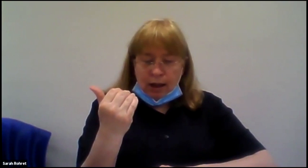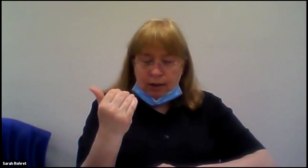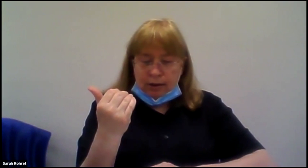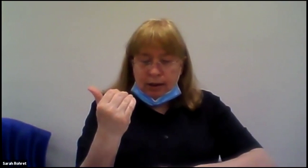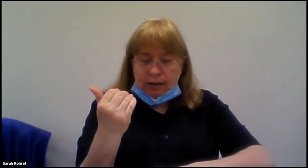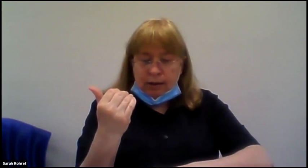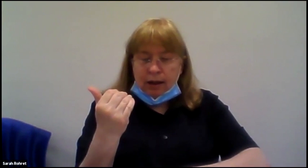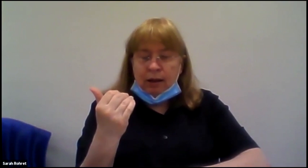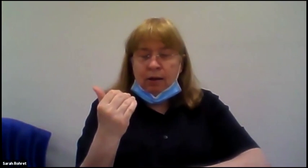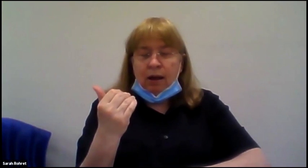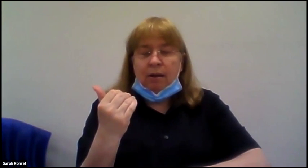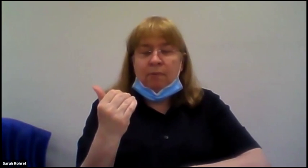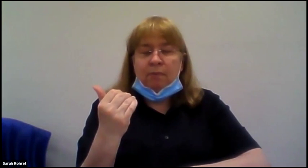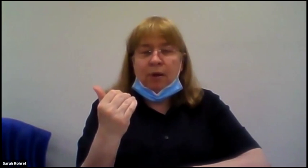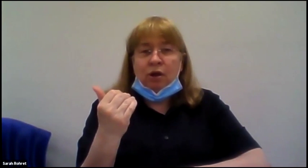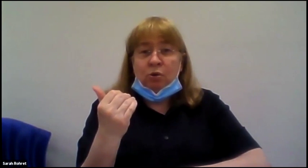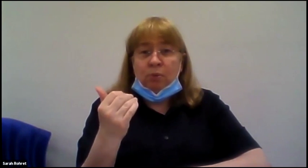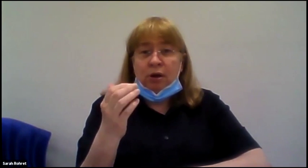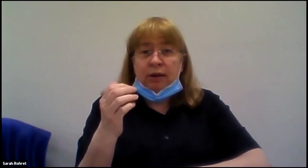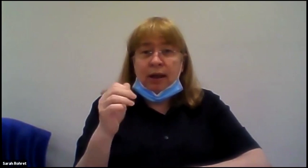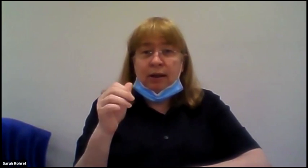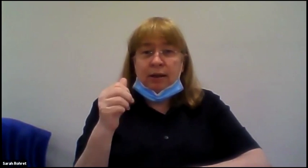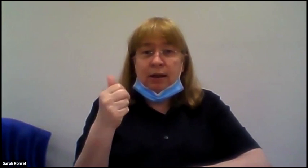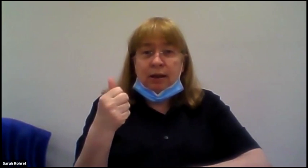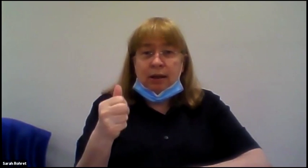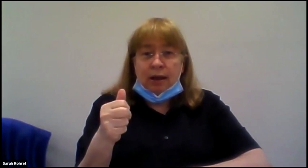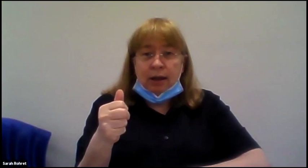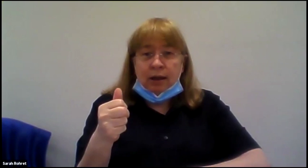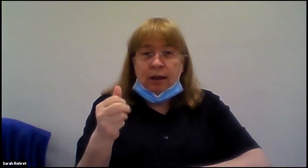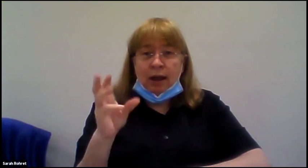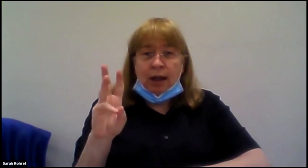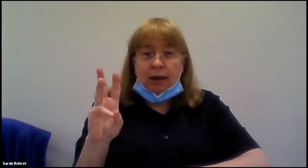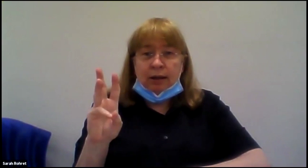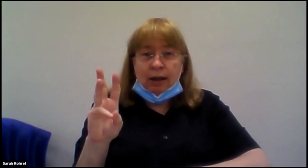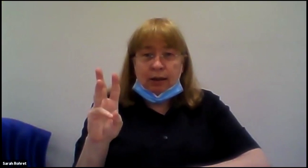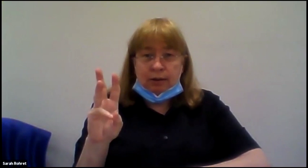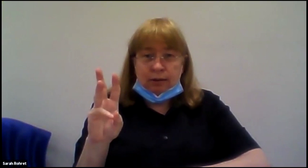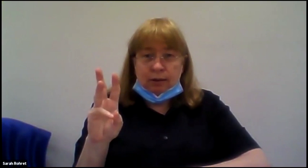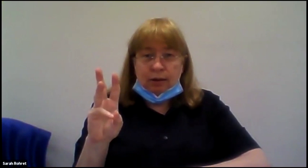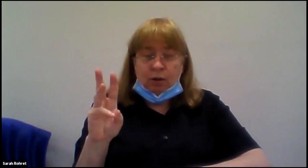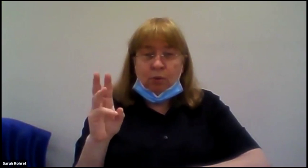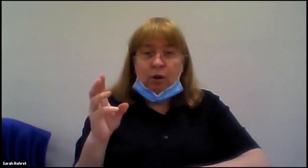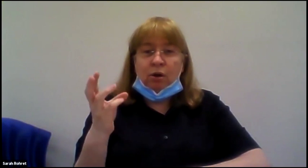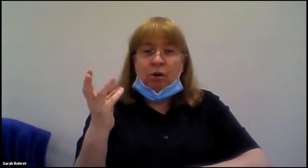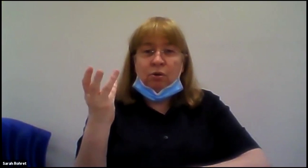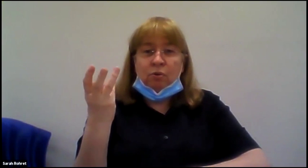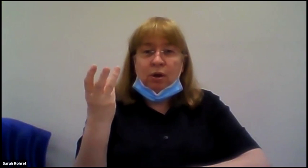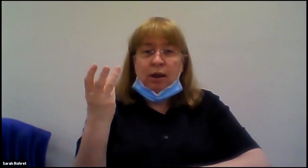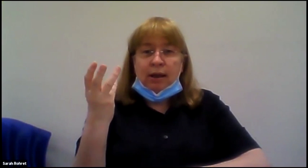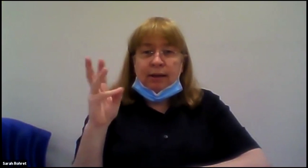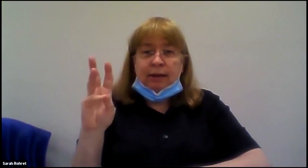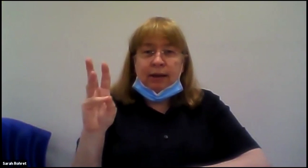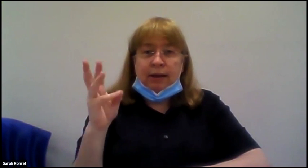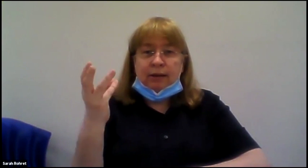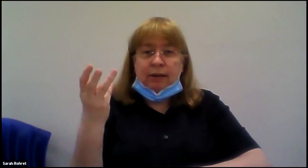the 16 in your book says 10 and a 6. We're going to do